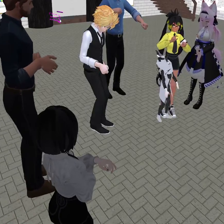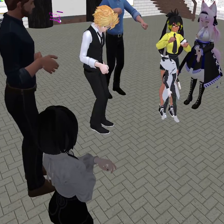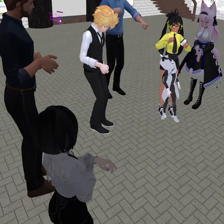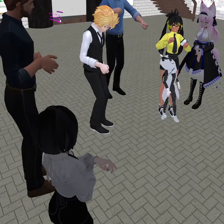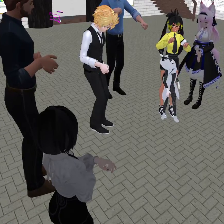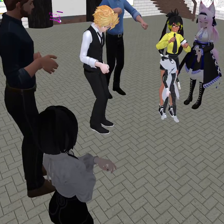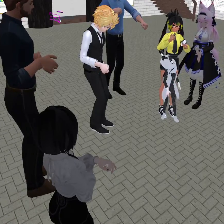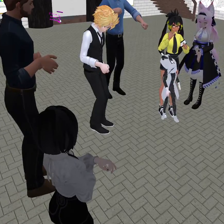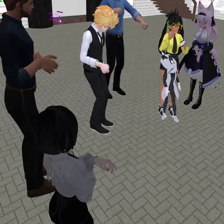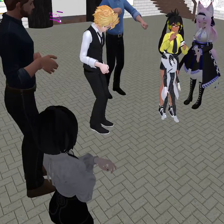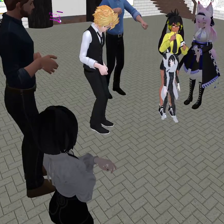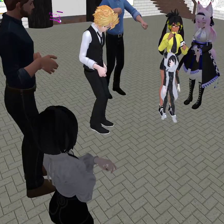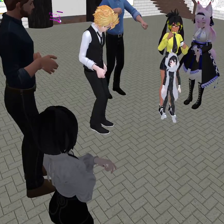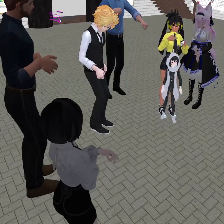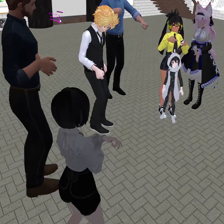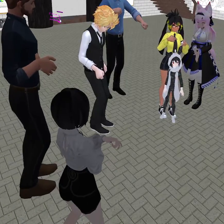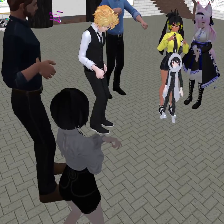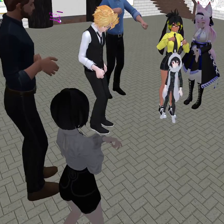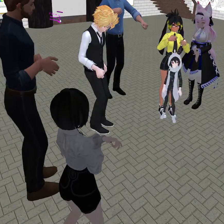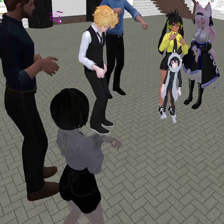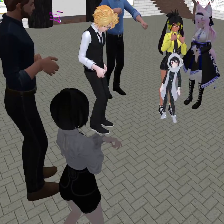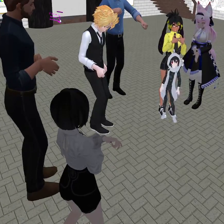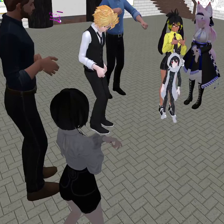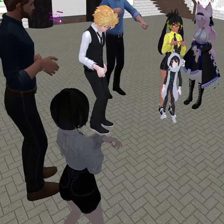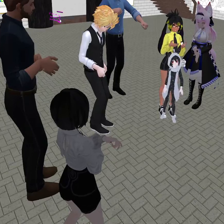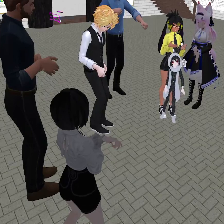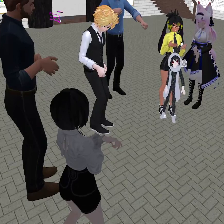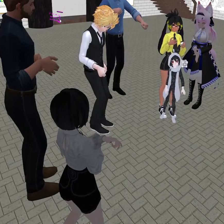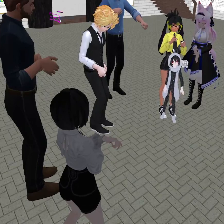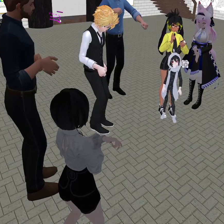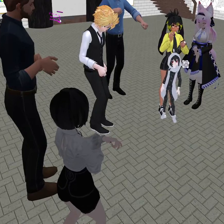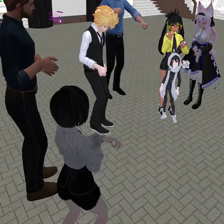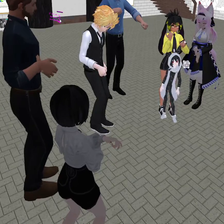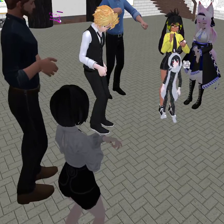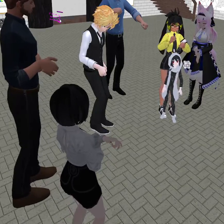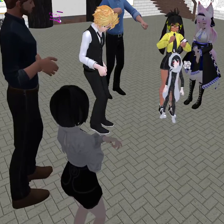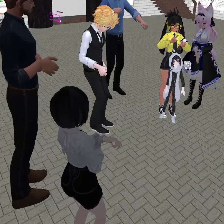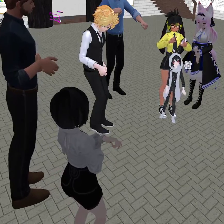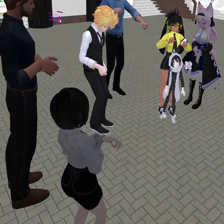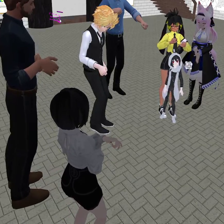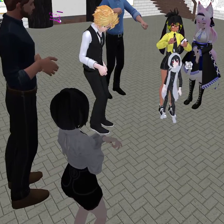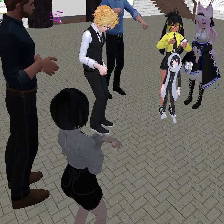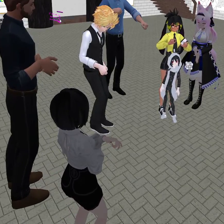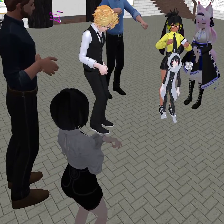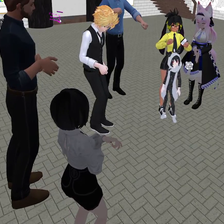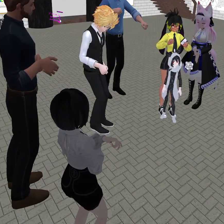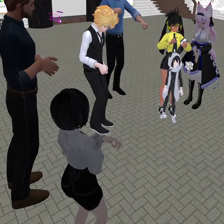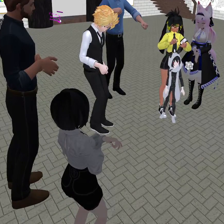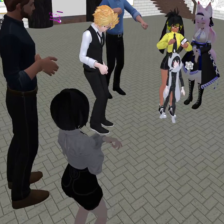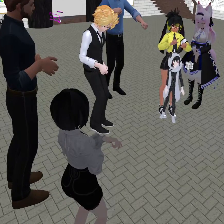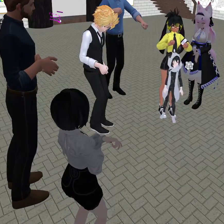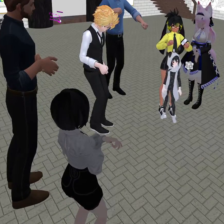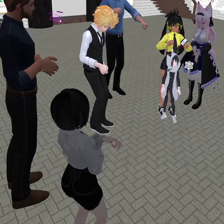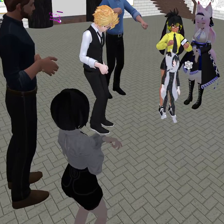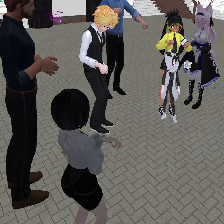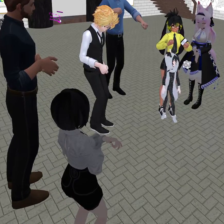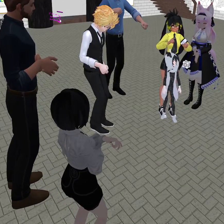some choices, like the people have rushing, but if not some